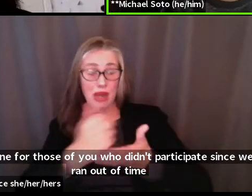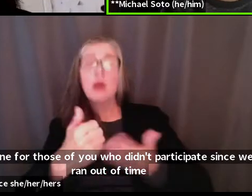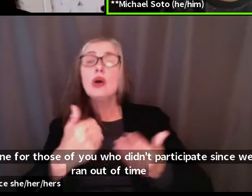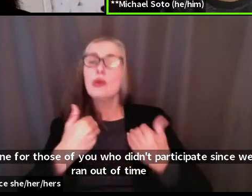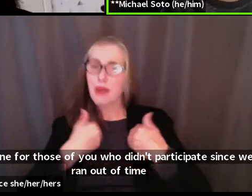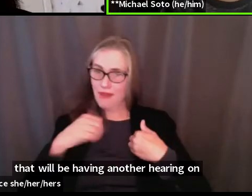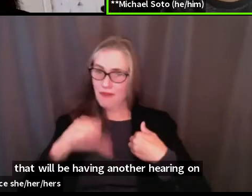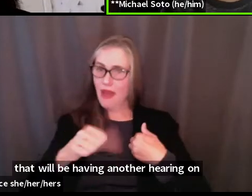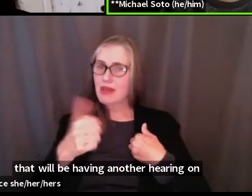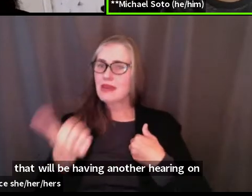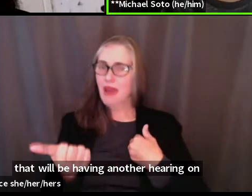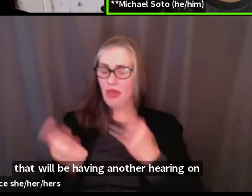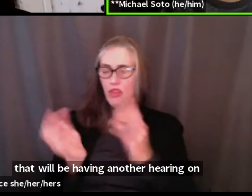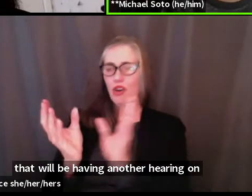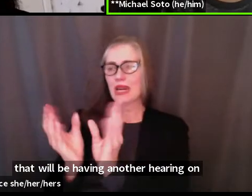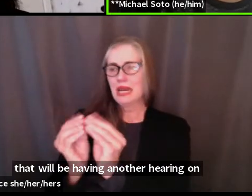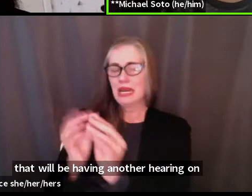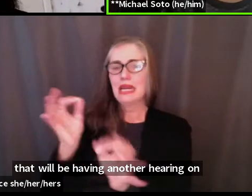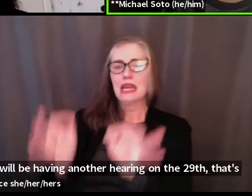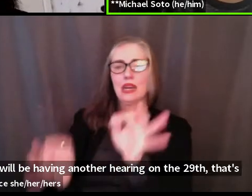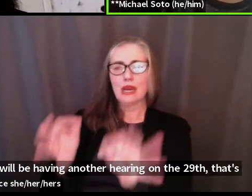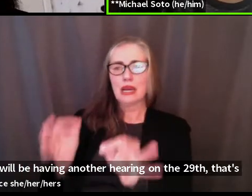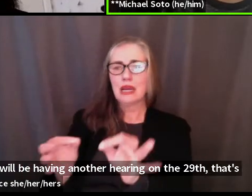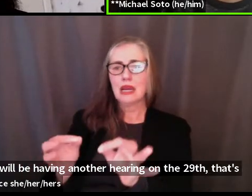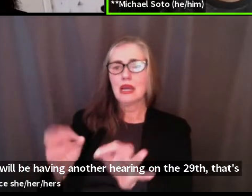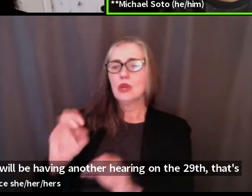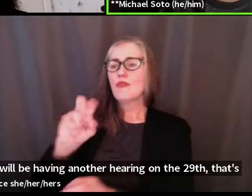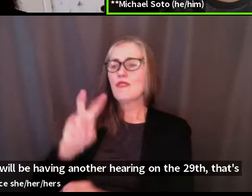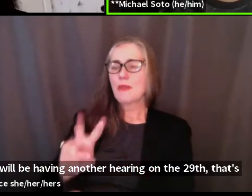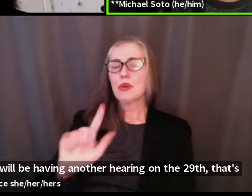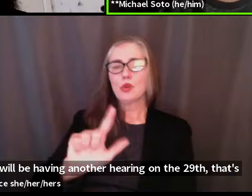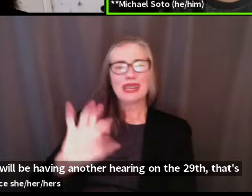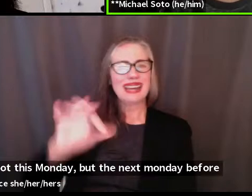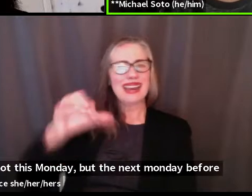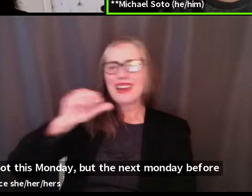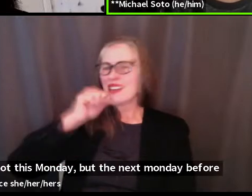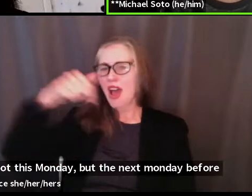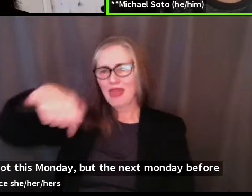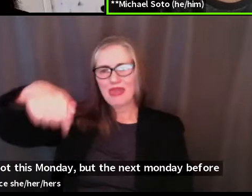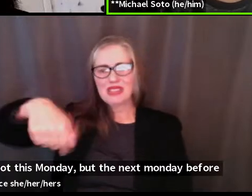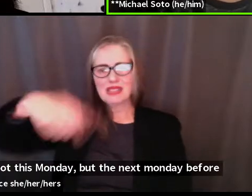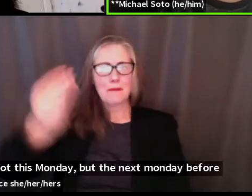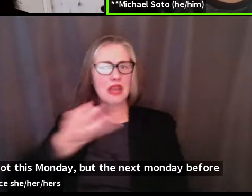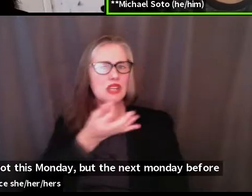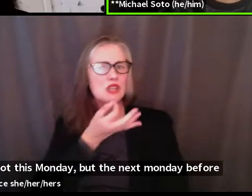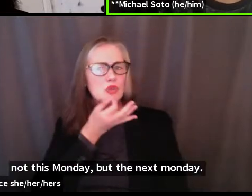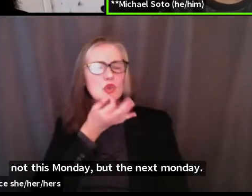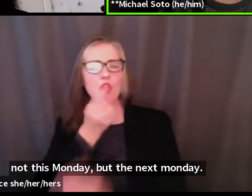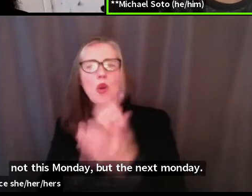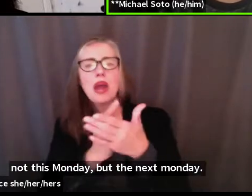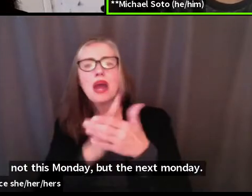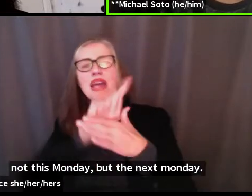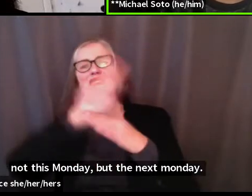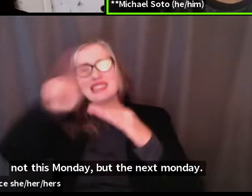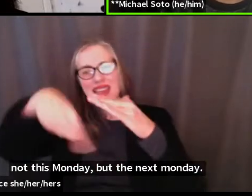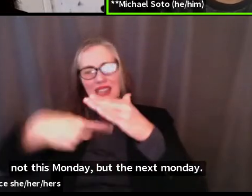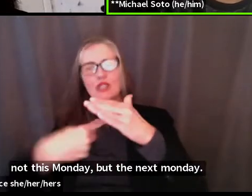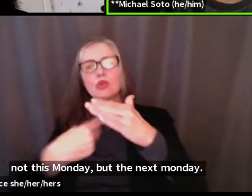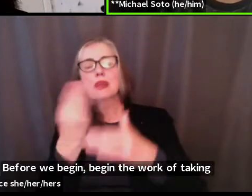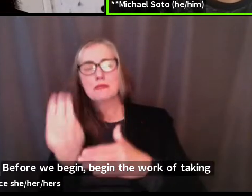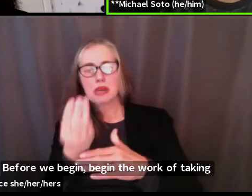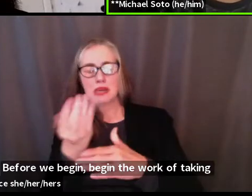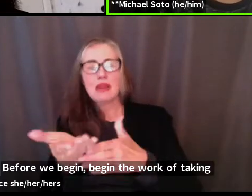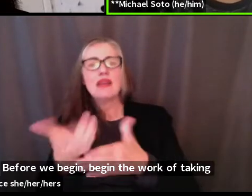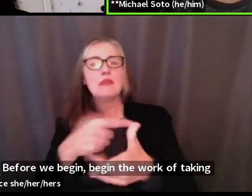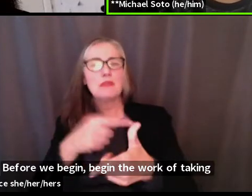the 29th. That's not this Monday, but the next Monday, before we begin the work of taking all of your feedback